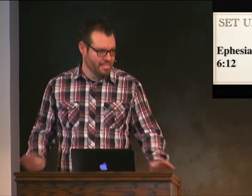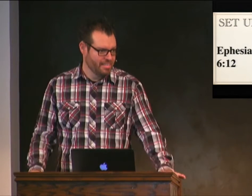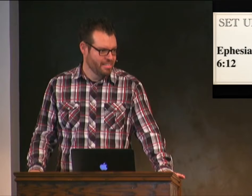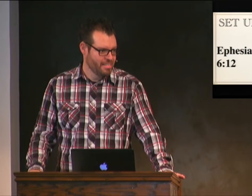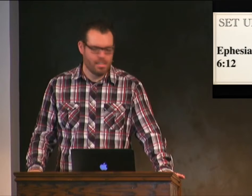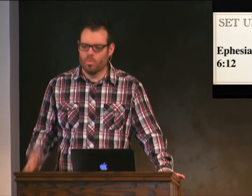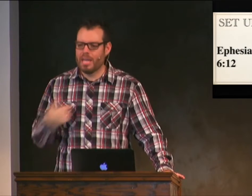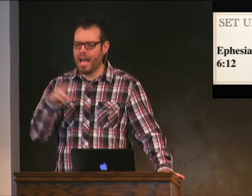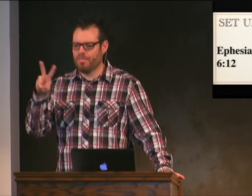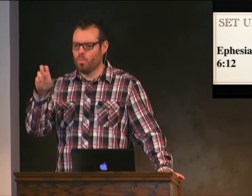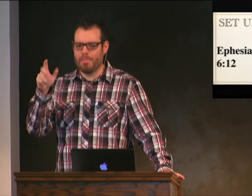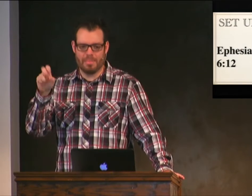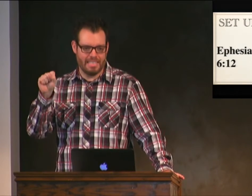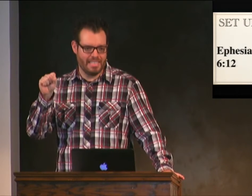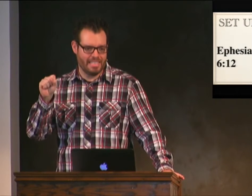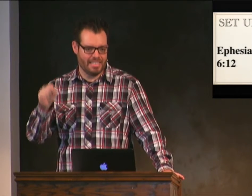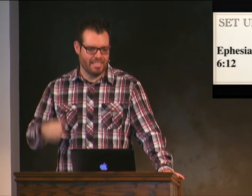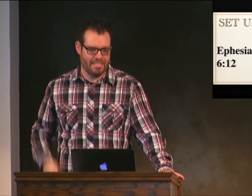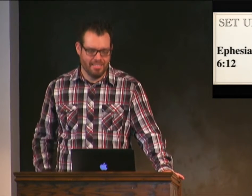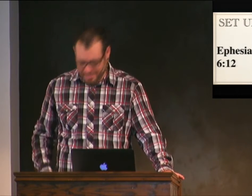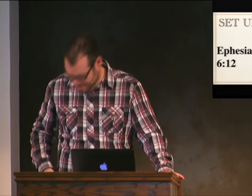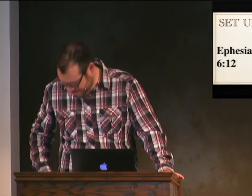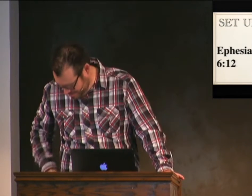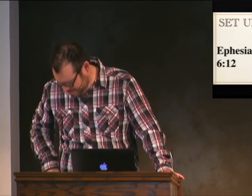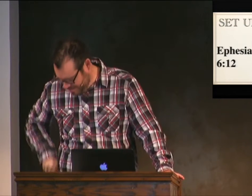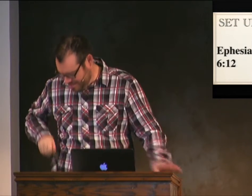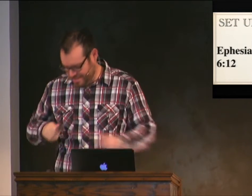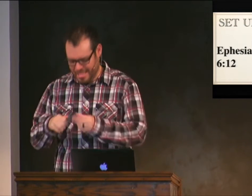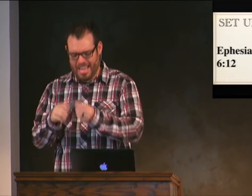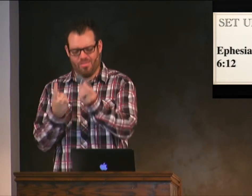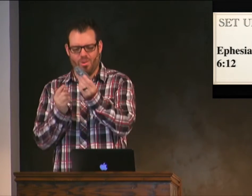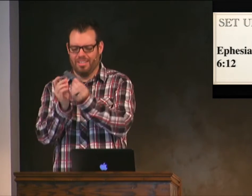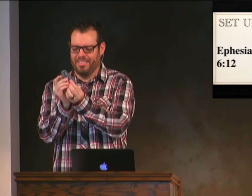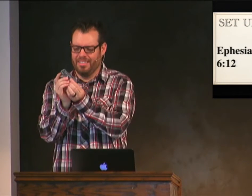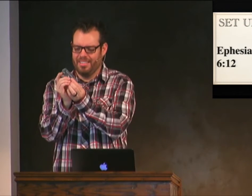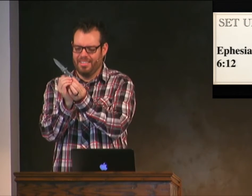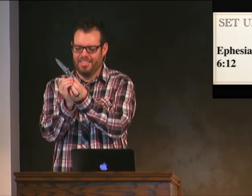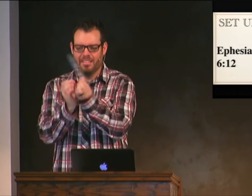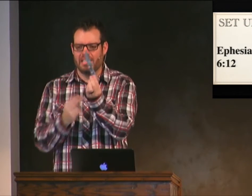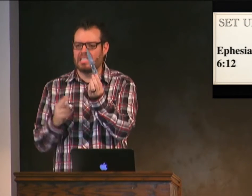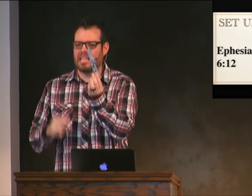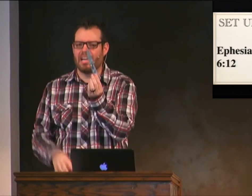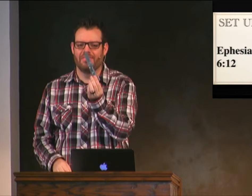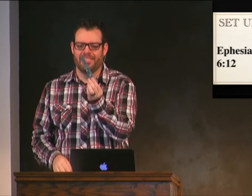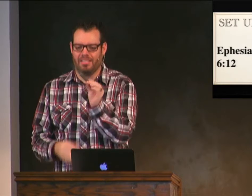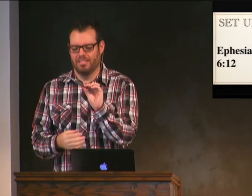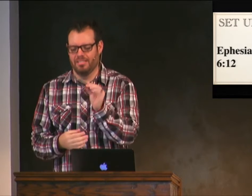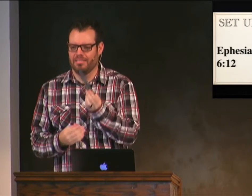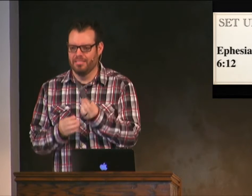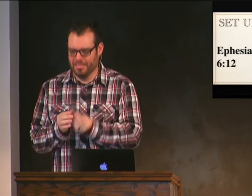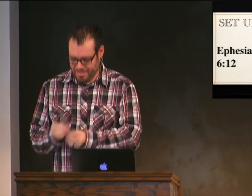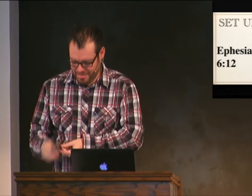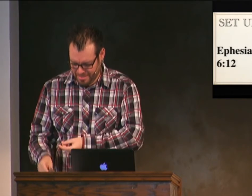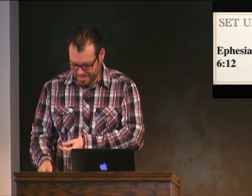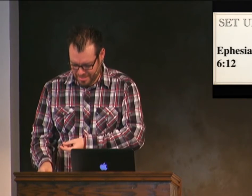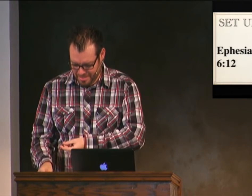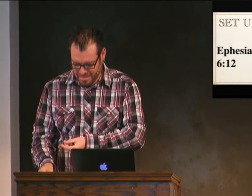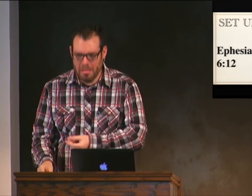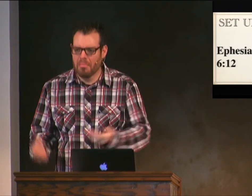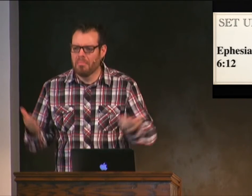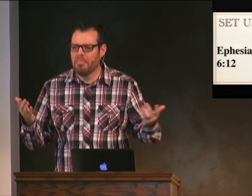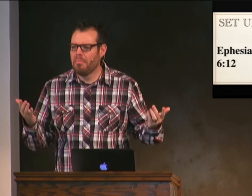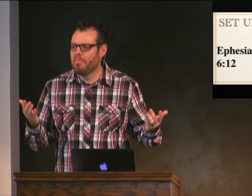Physically, we have weapons. I have one. It's a knife.